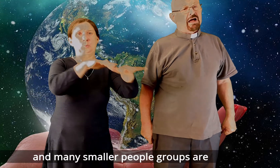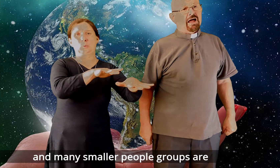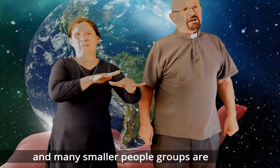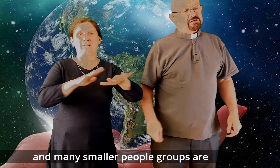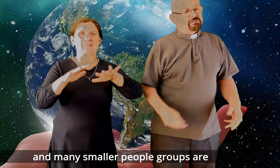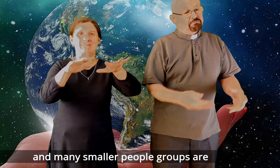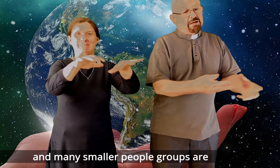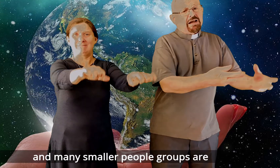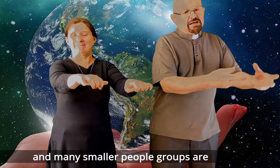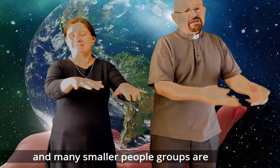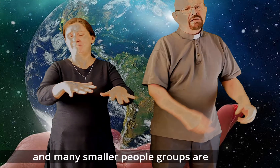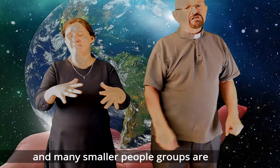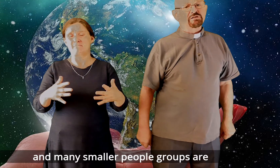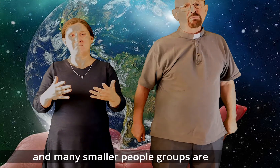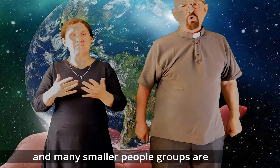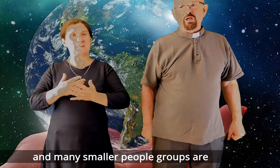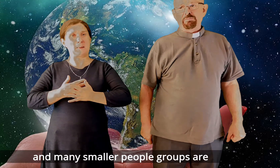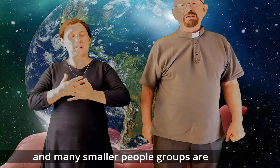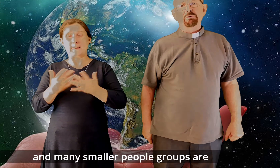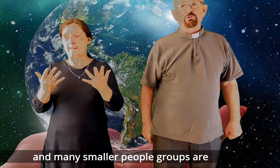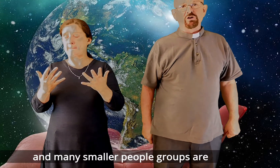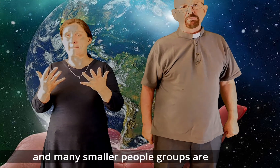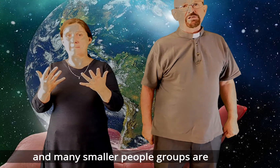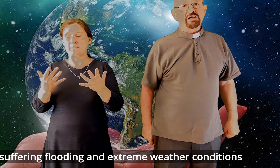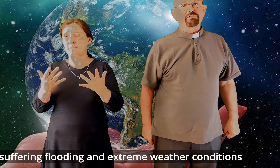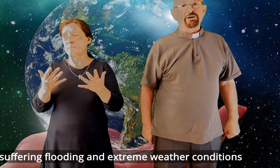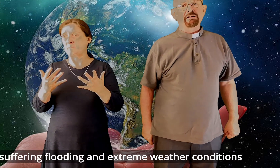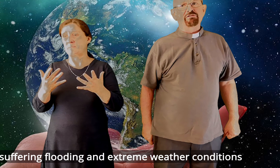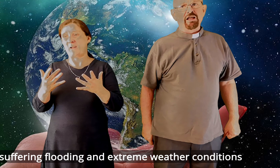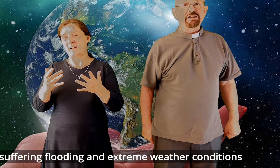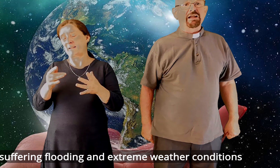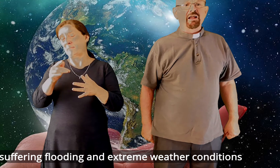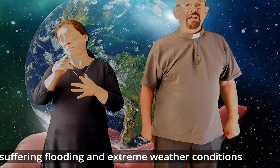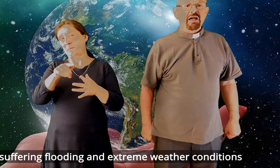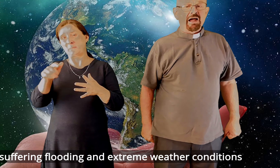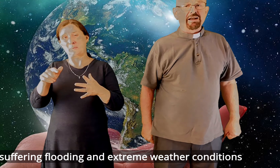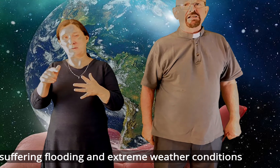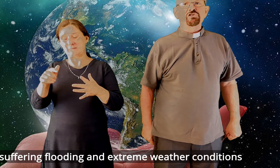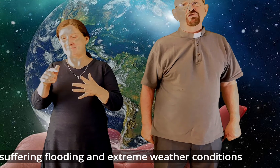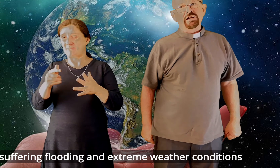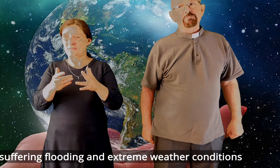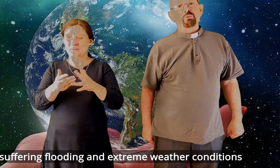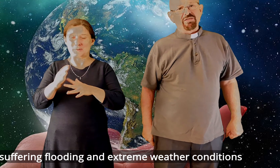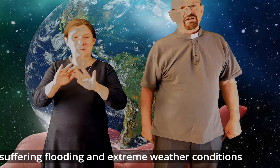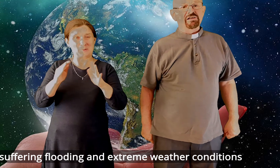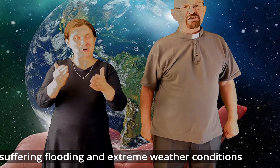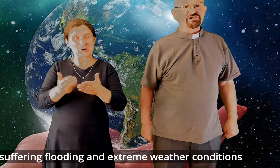And many smaller people groups suffering flooding and extreme weather conditions.